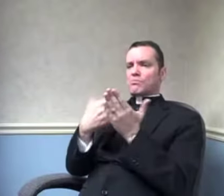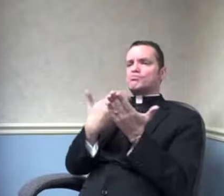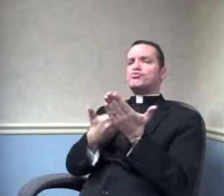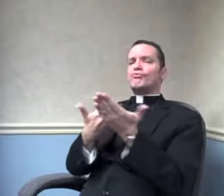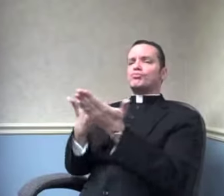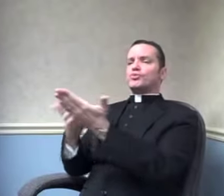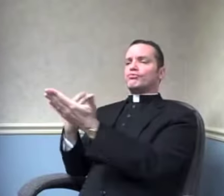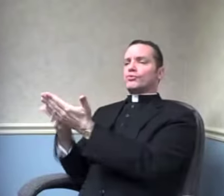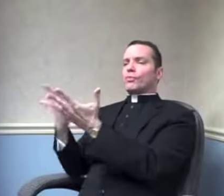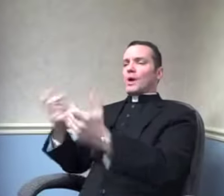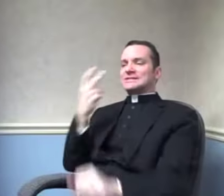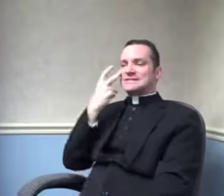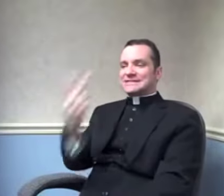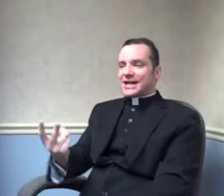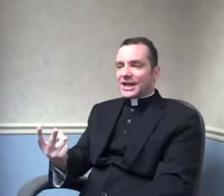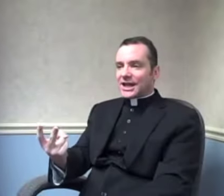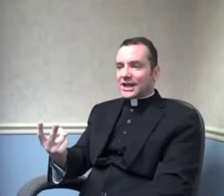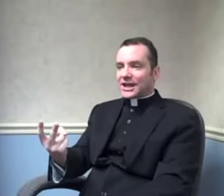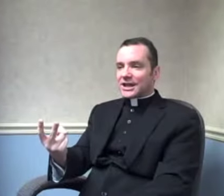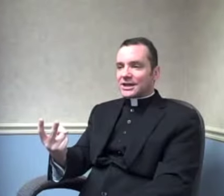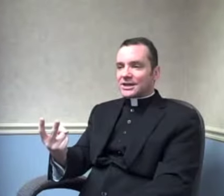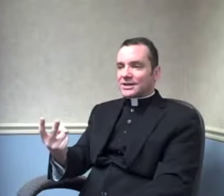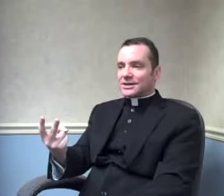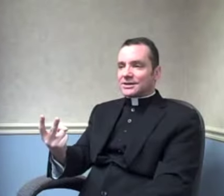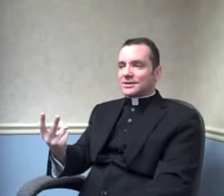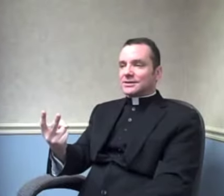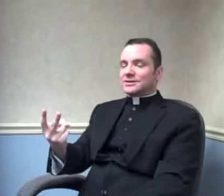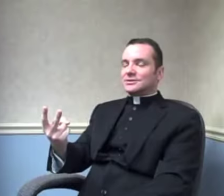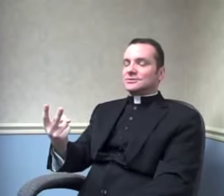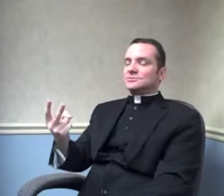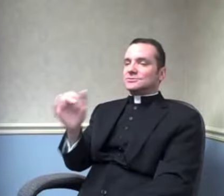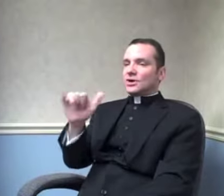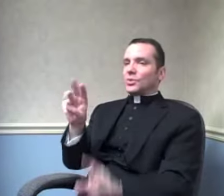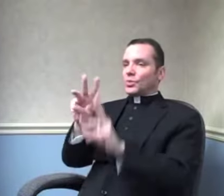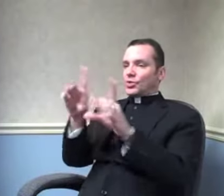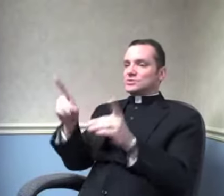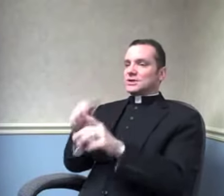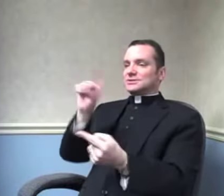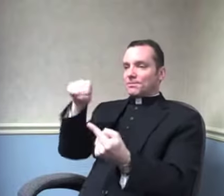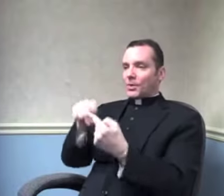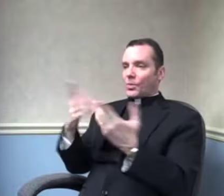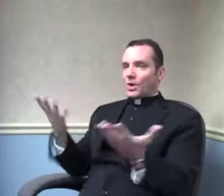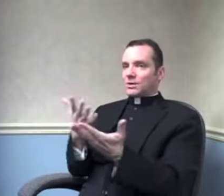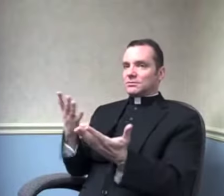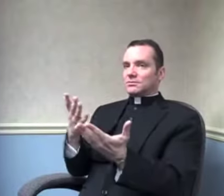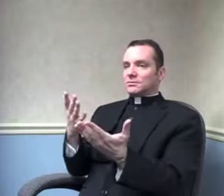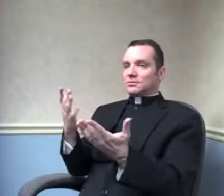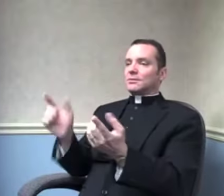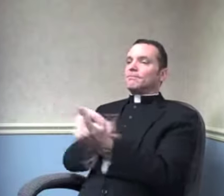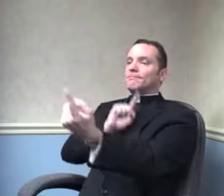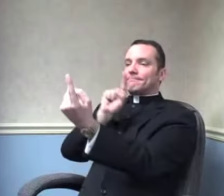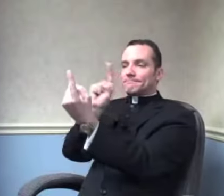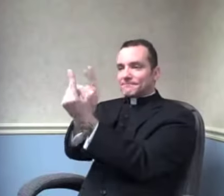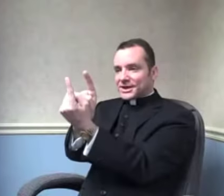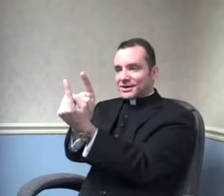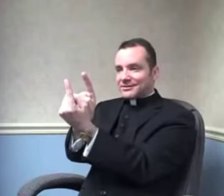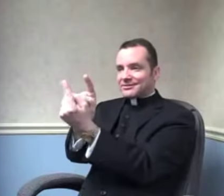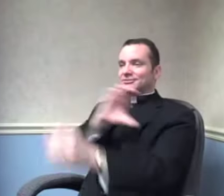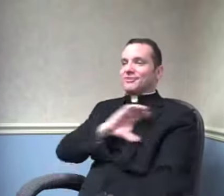many youth, because we all require proof and want to see it. So World Youth Day is really